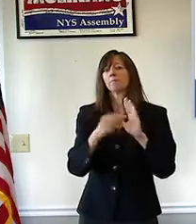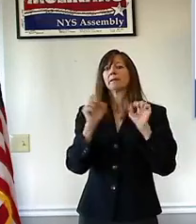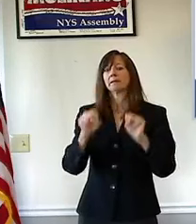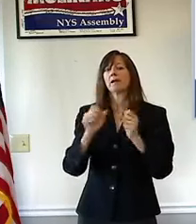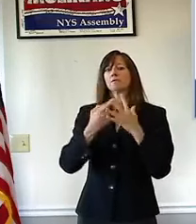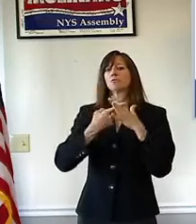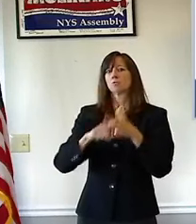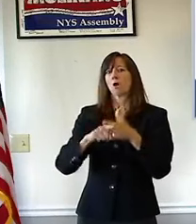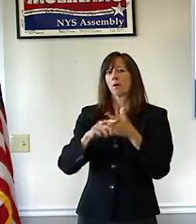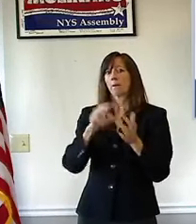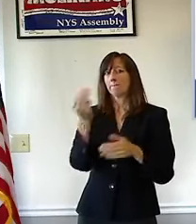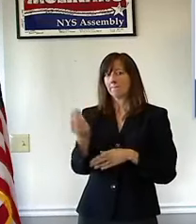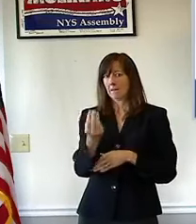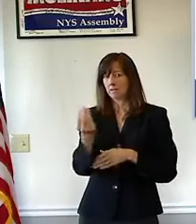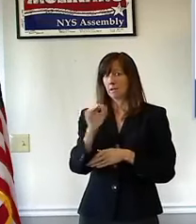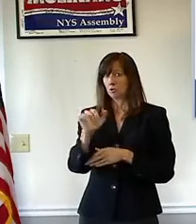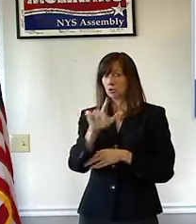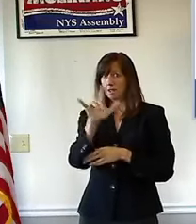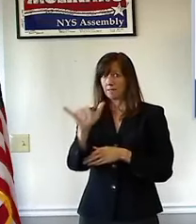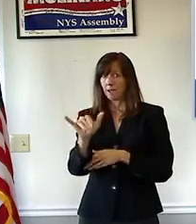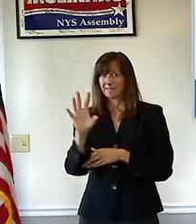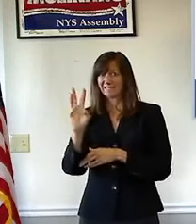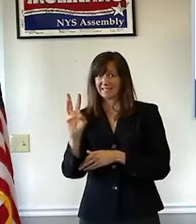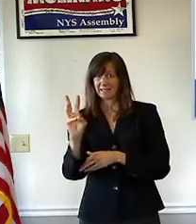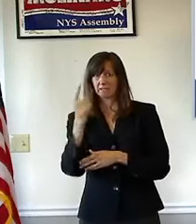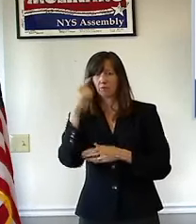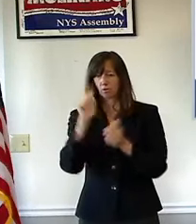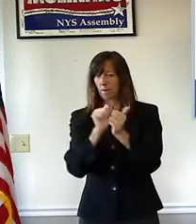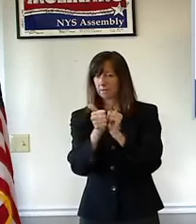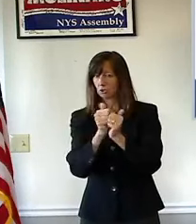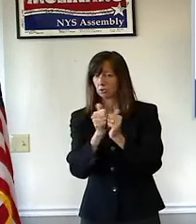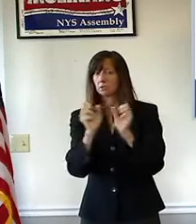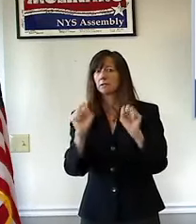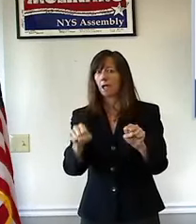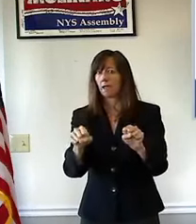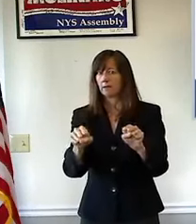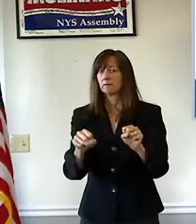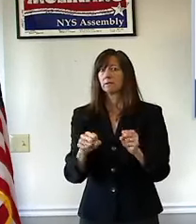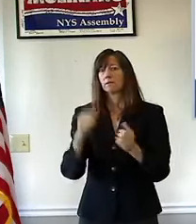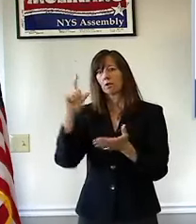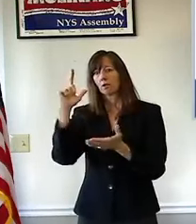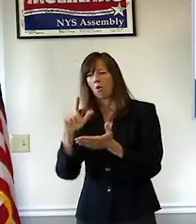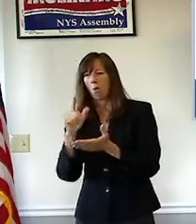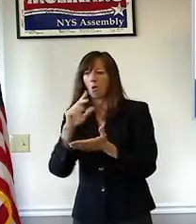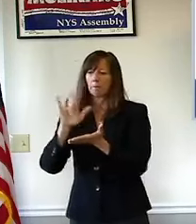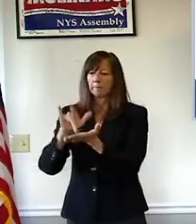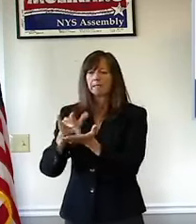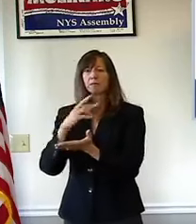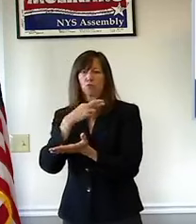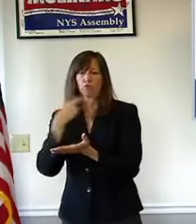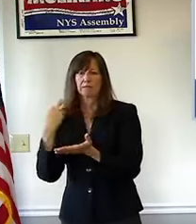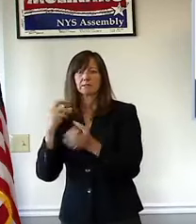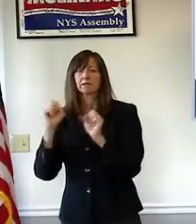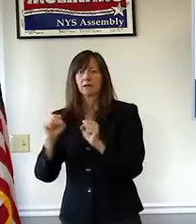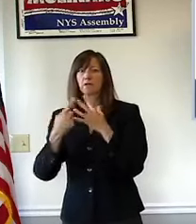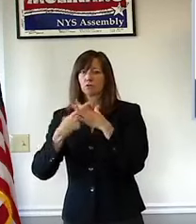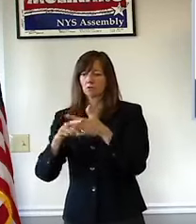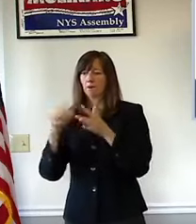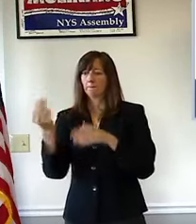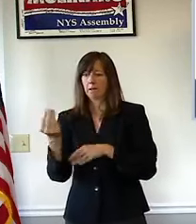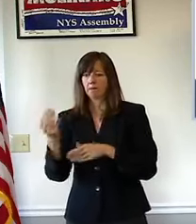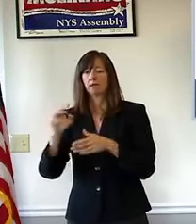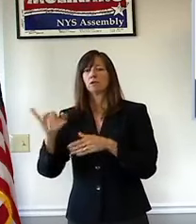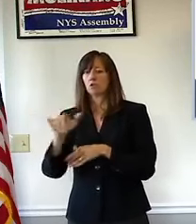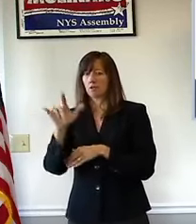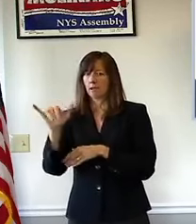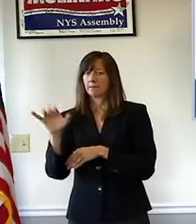July 6th. Soccer, youth, okay, and adult, low to moderate risk recreational activities can begin on Monday, July 6th.